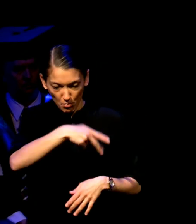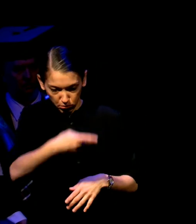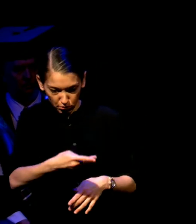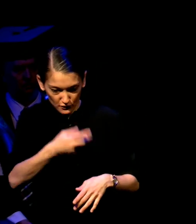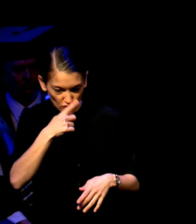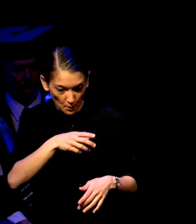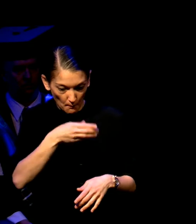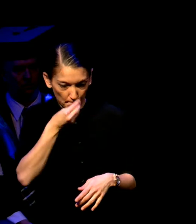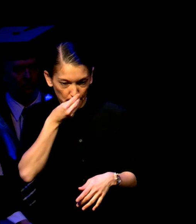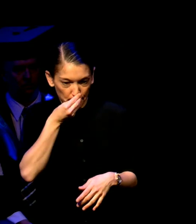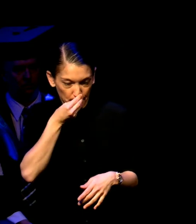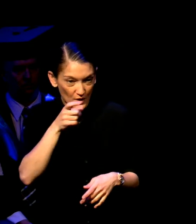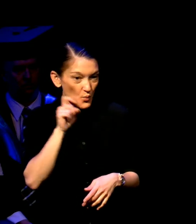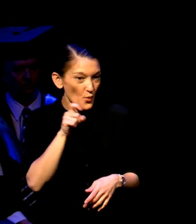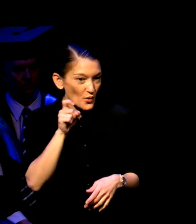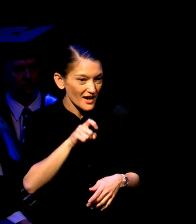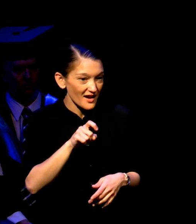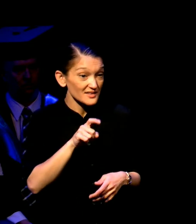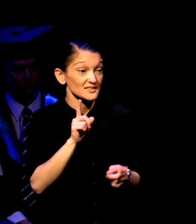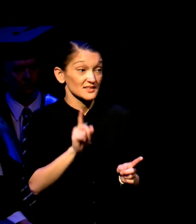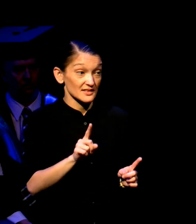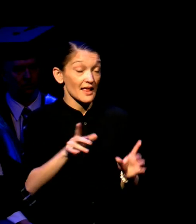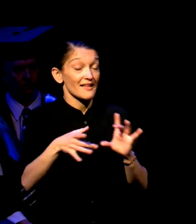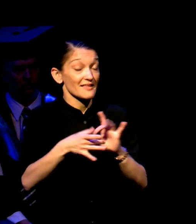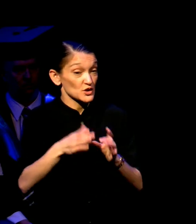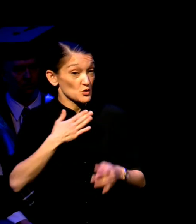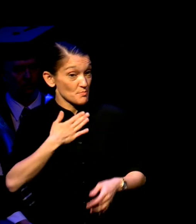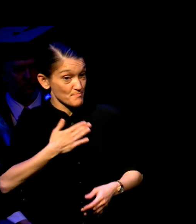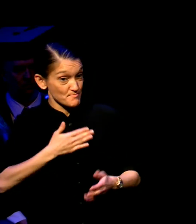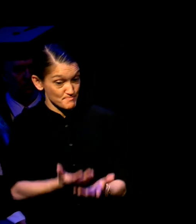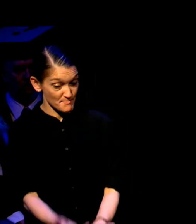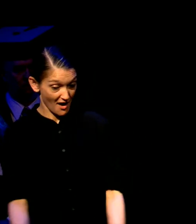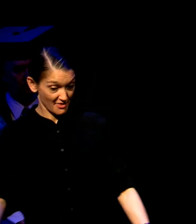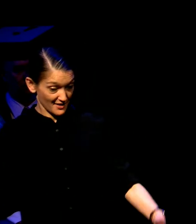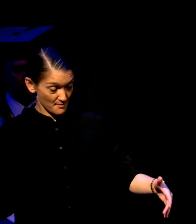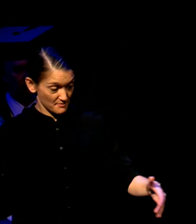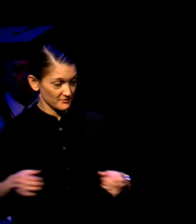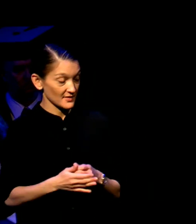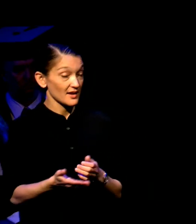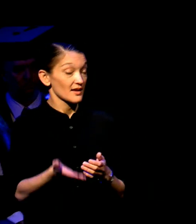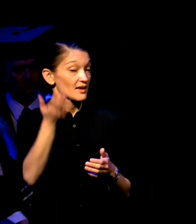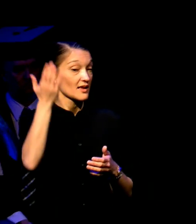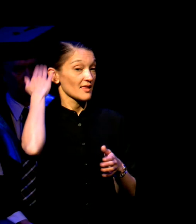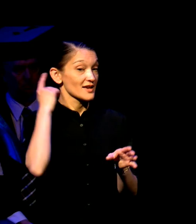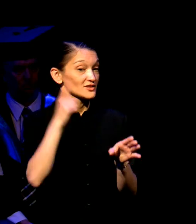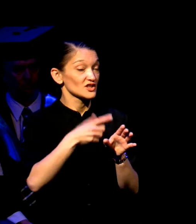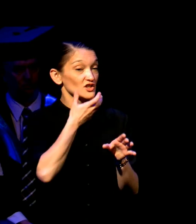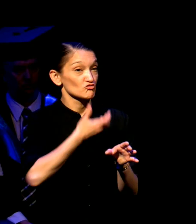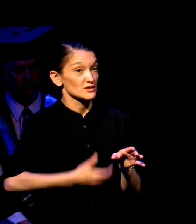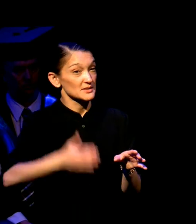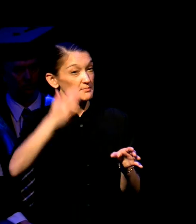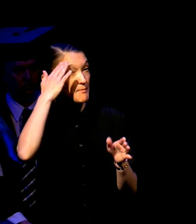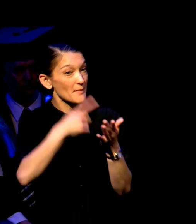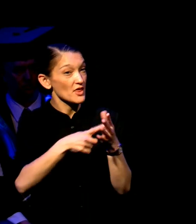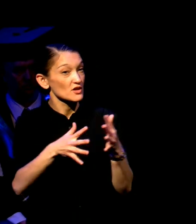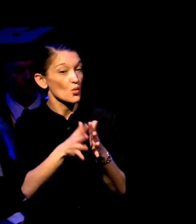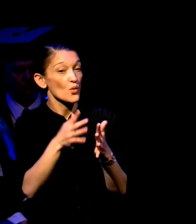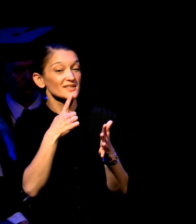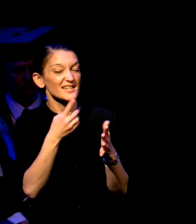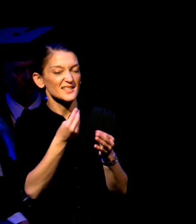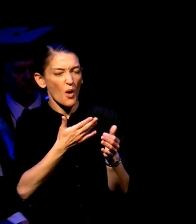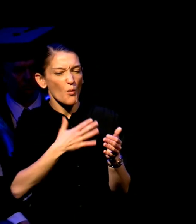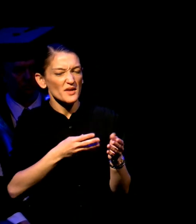amazing opportunity. And speaking of bathtubs, last Christmas, my mother-in-law said she wanted something for the bath for Christmas,